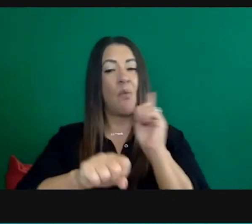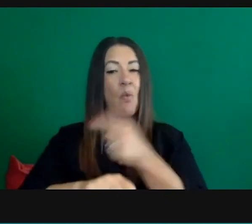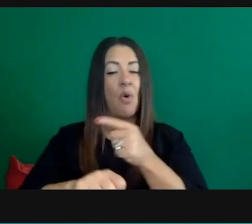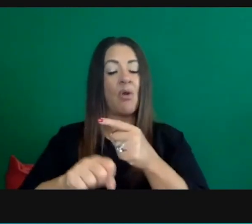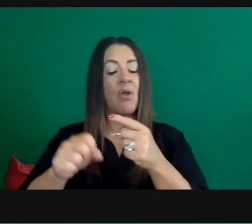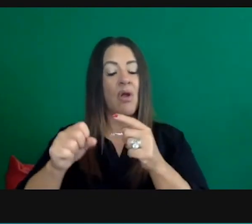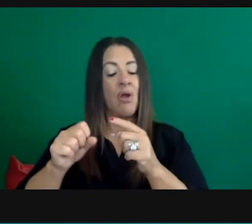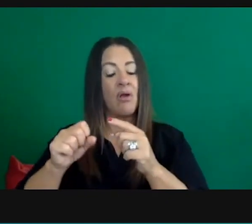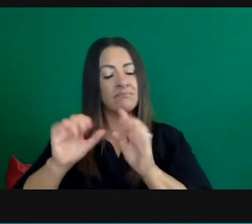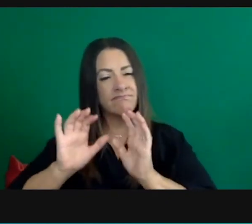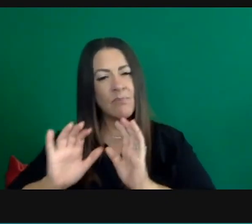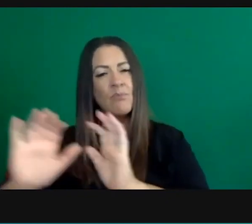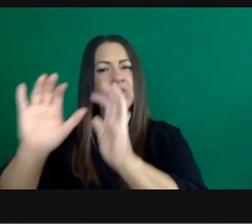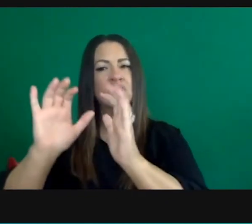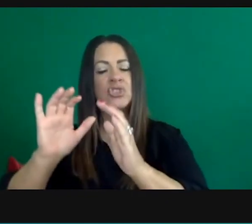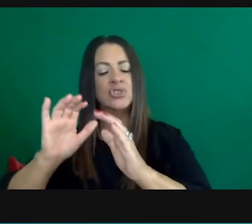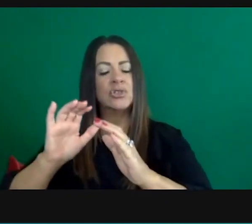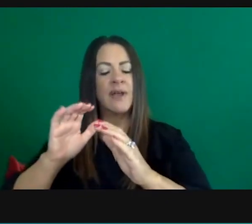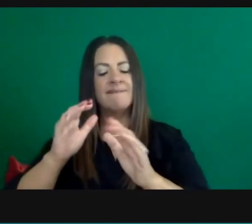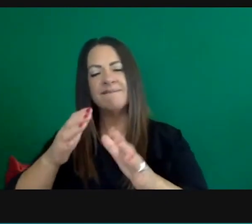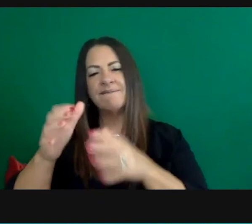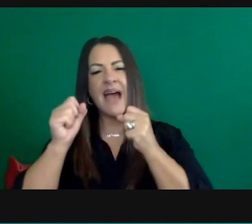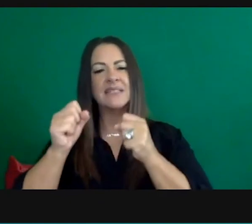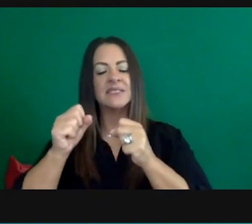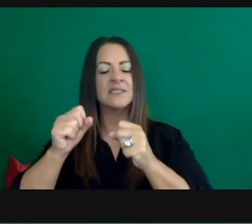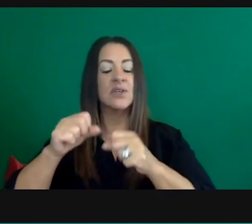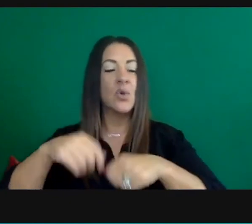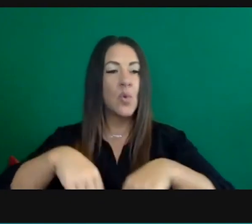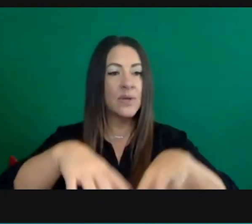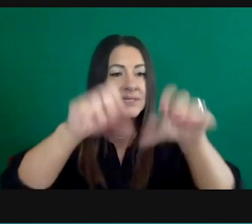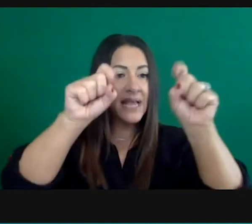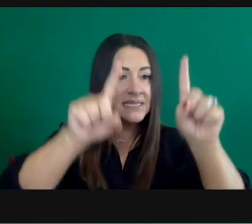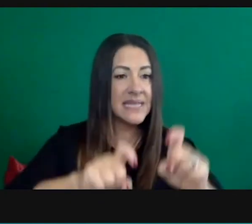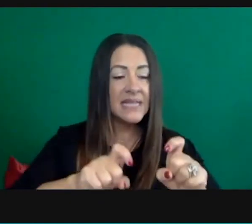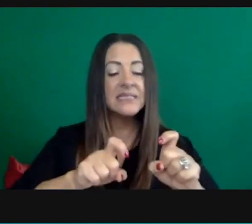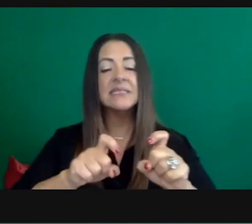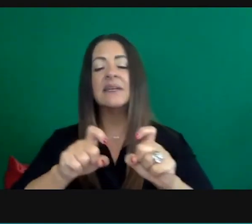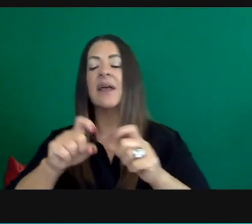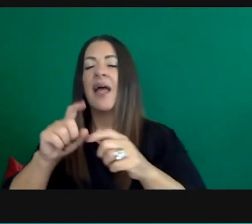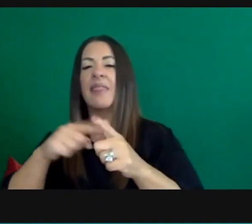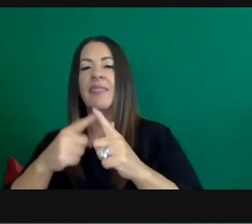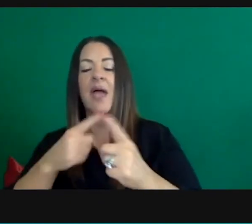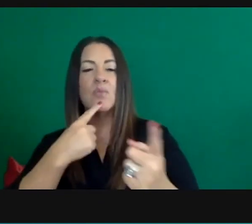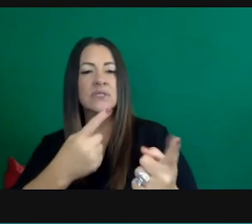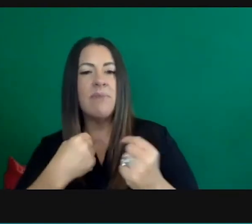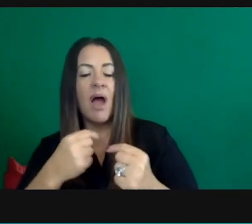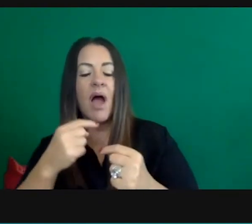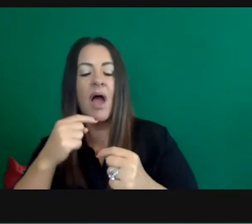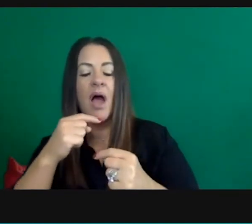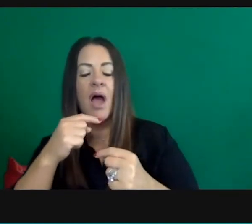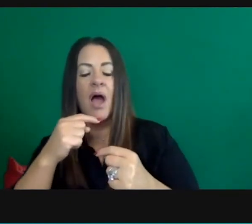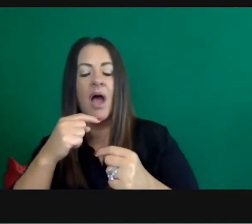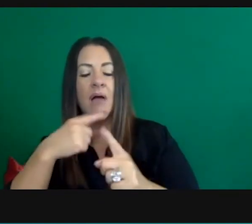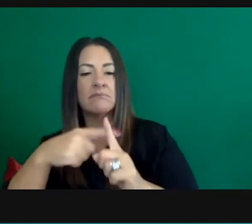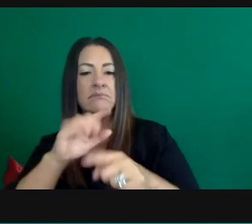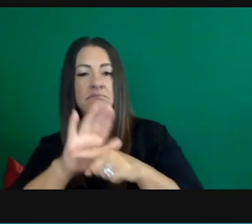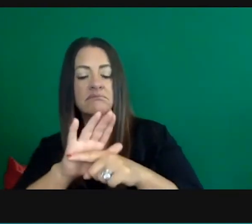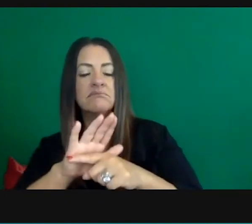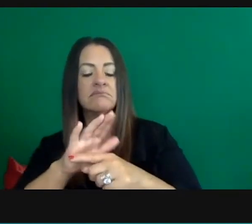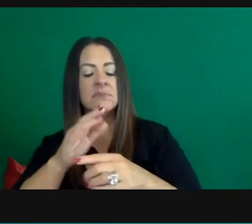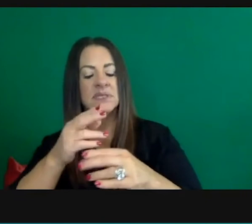heard from a number of people that it seems that they're giving themselves permission to travel or attend gatherings if they get tested first. What do you think of that